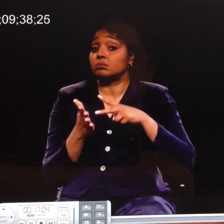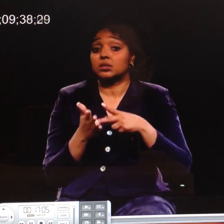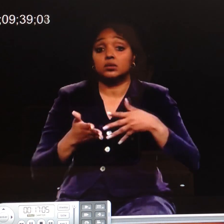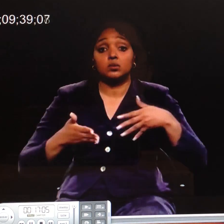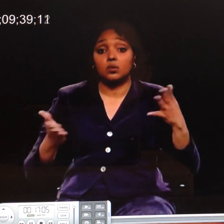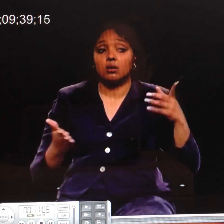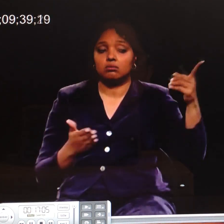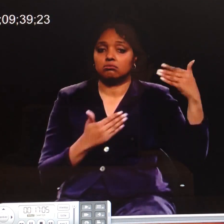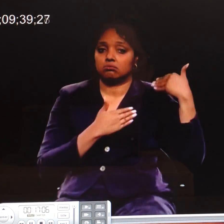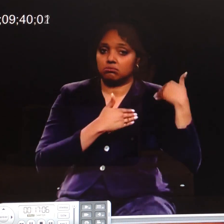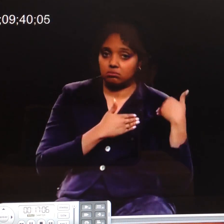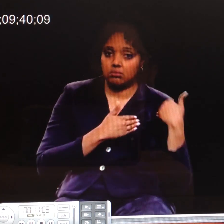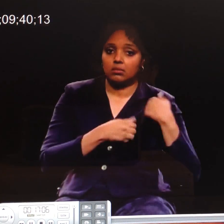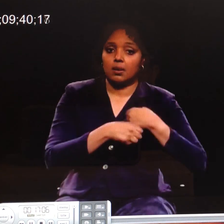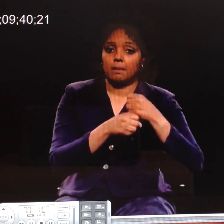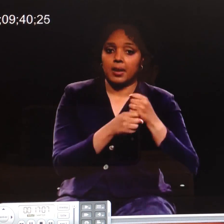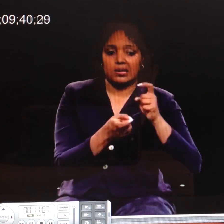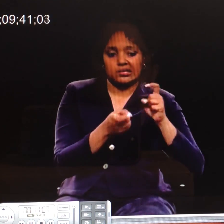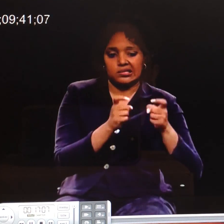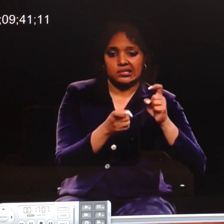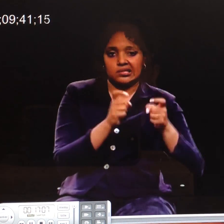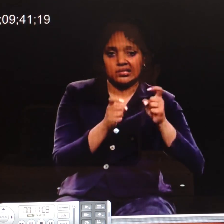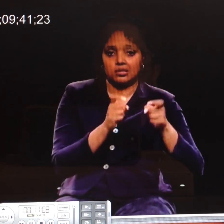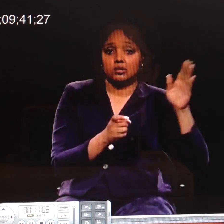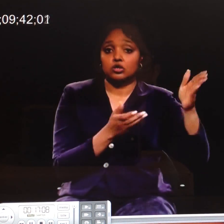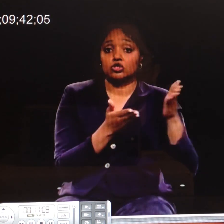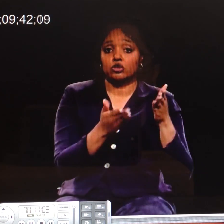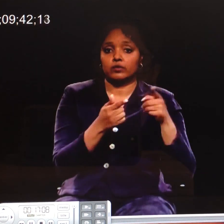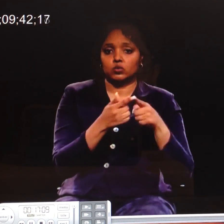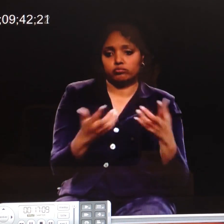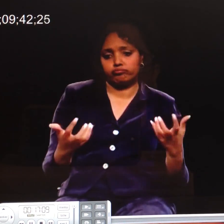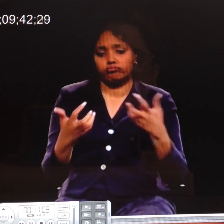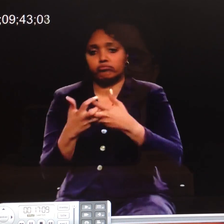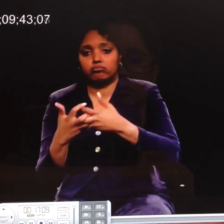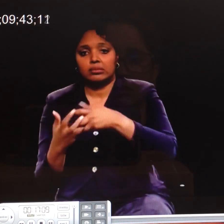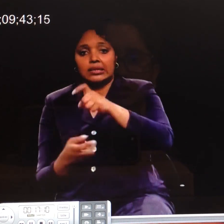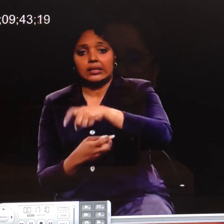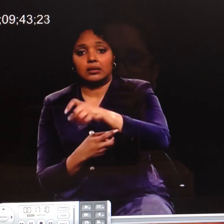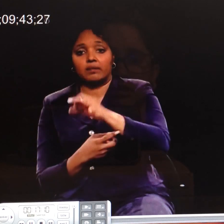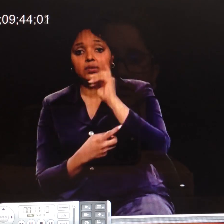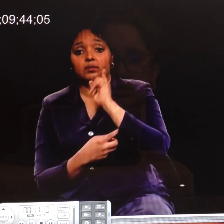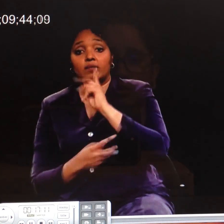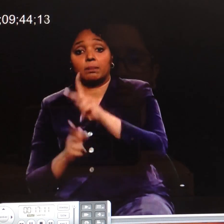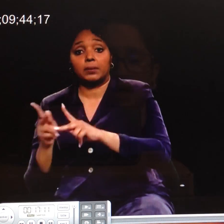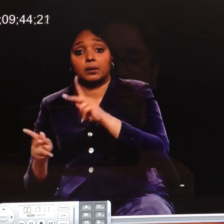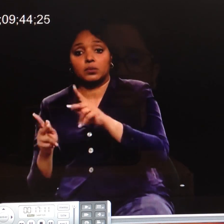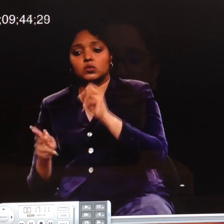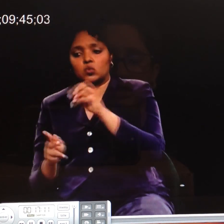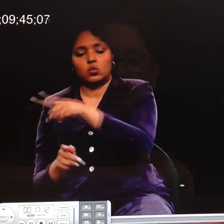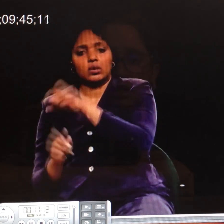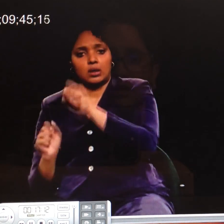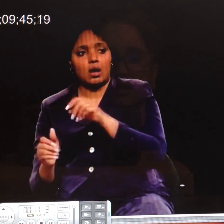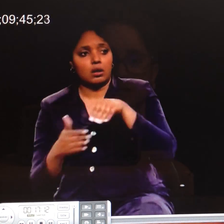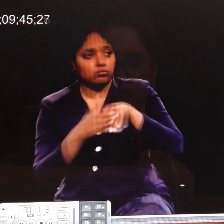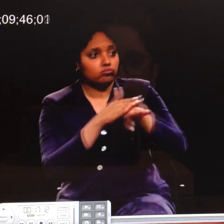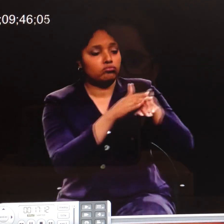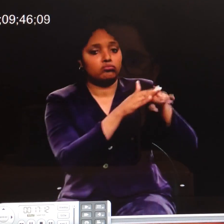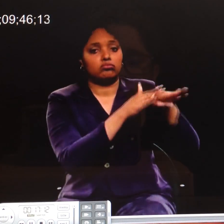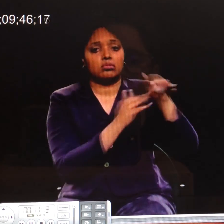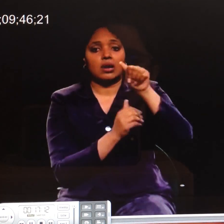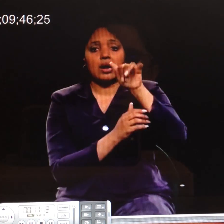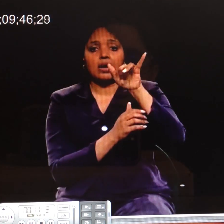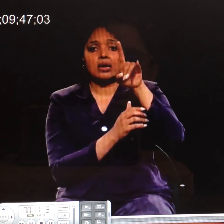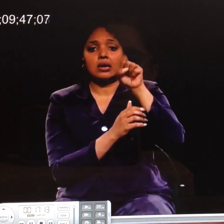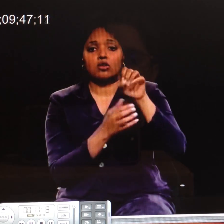they are required to offer services to disabled people, and it's their responsibilities to match deaf